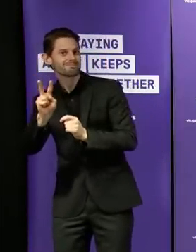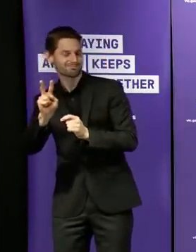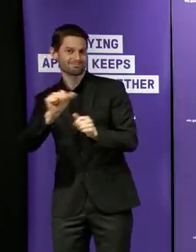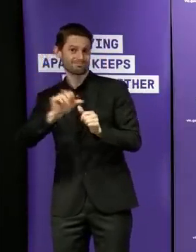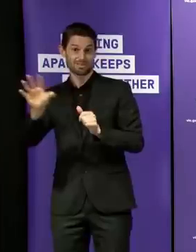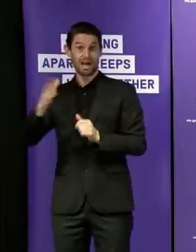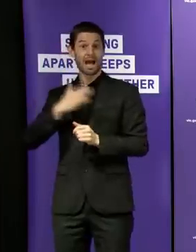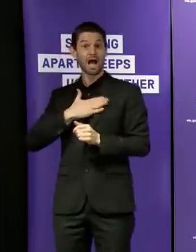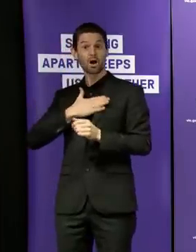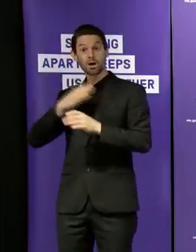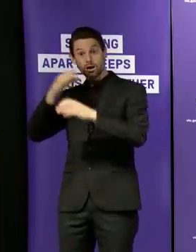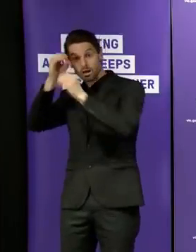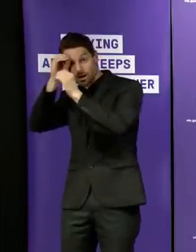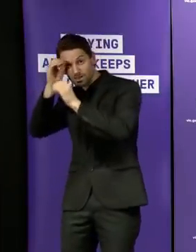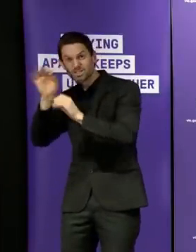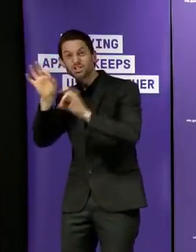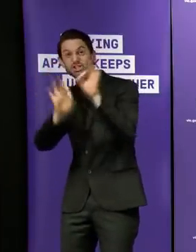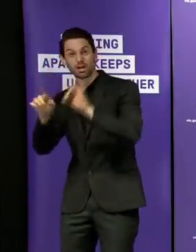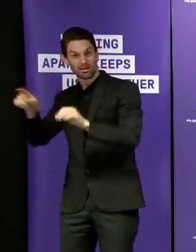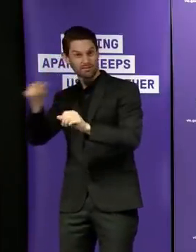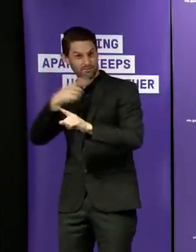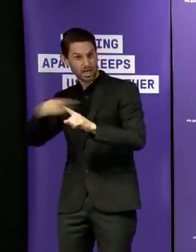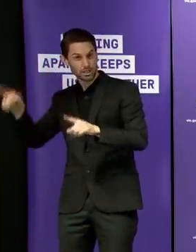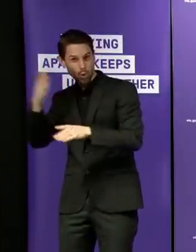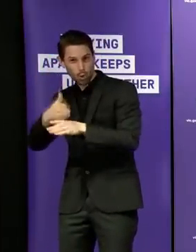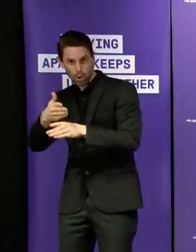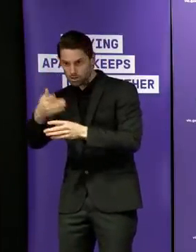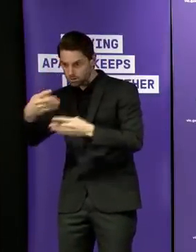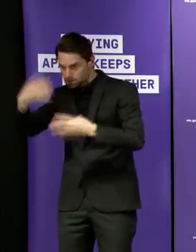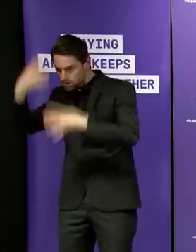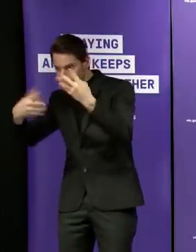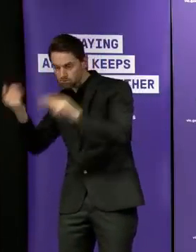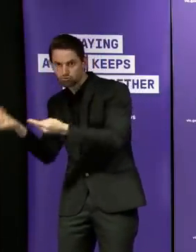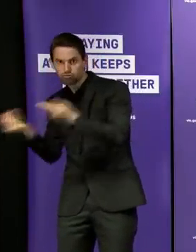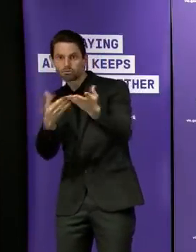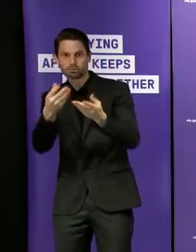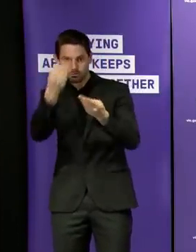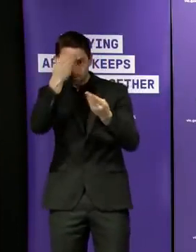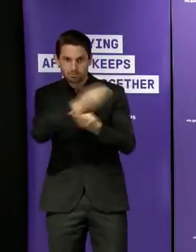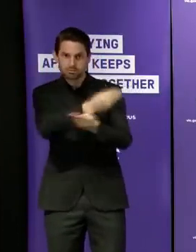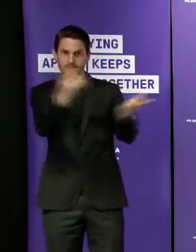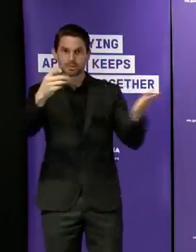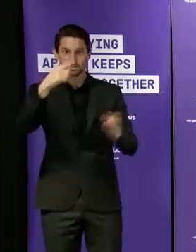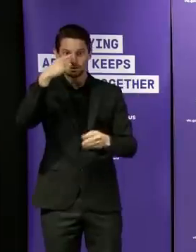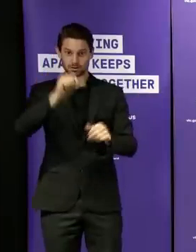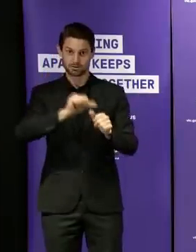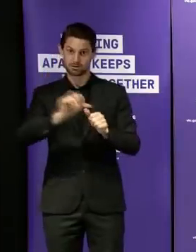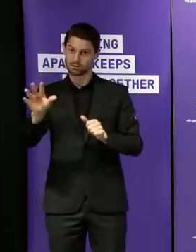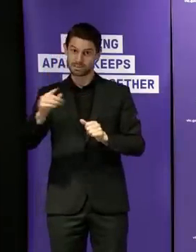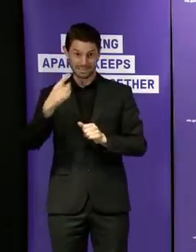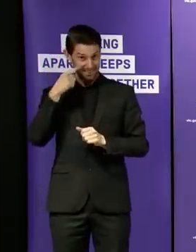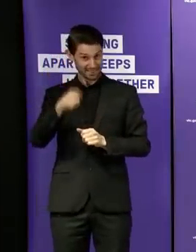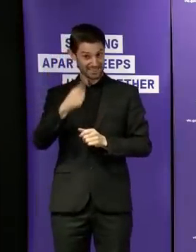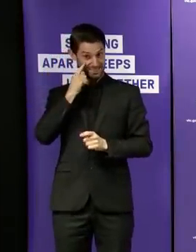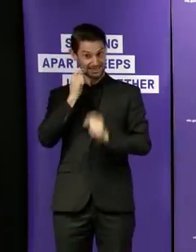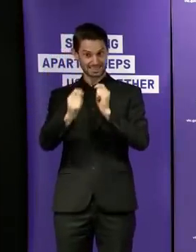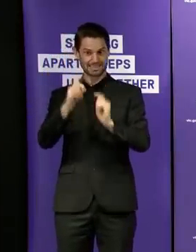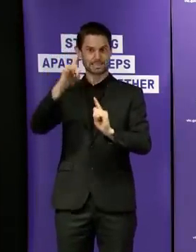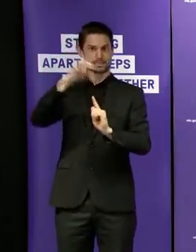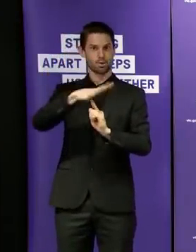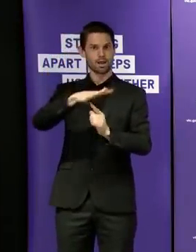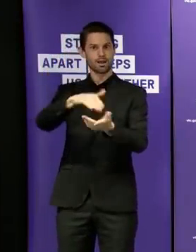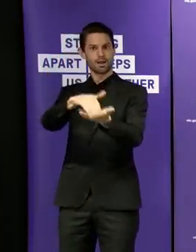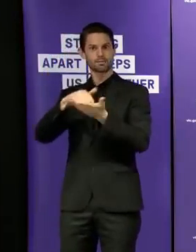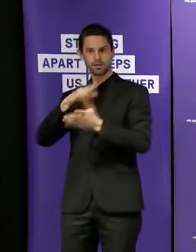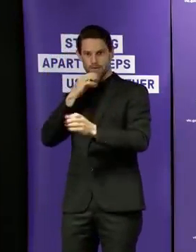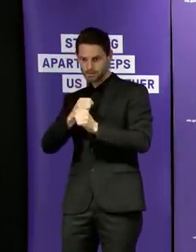to them quickly. It is a massive part of us opening up, not just getting tested, but getting tested as soon